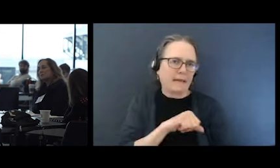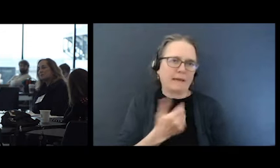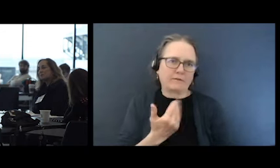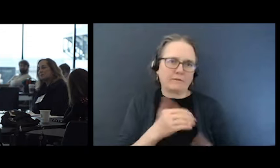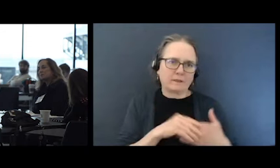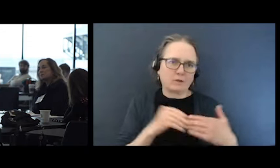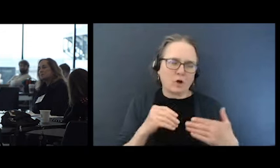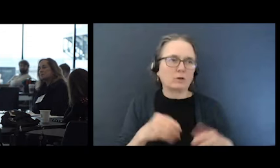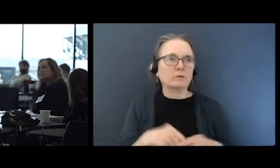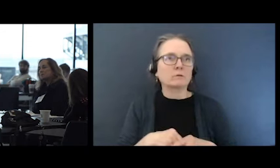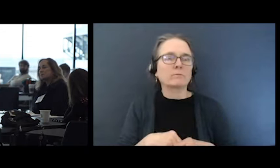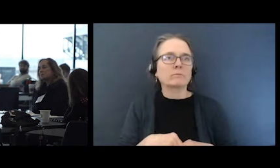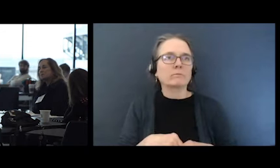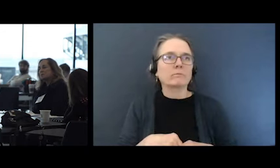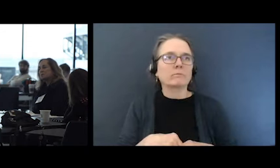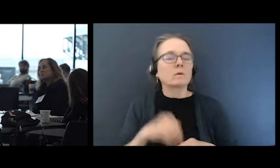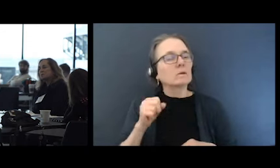micromobility options is just